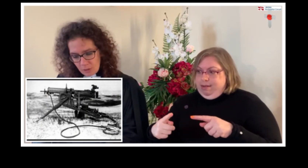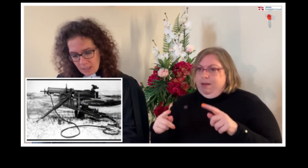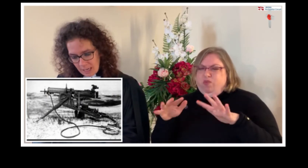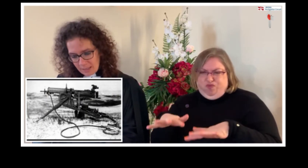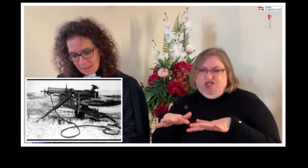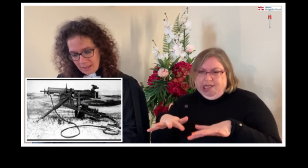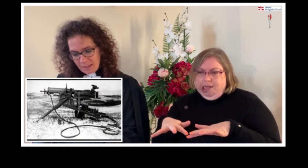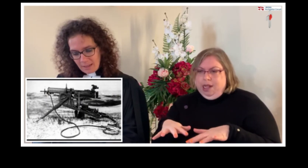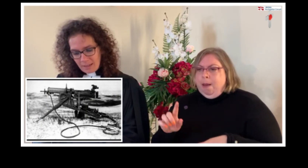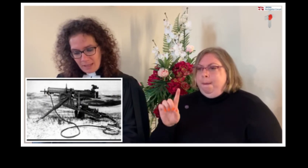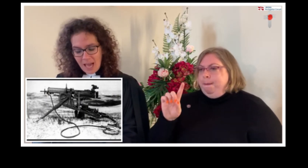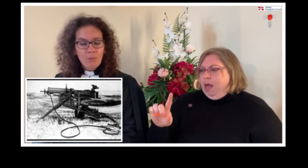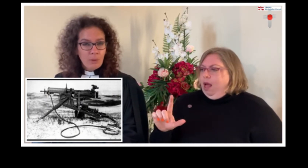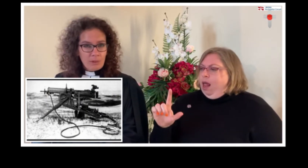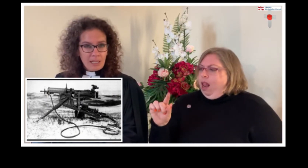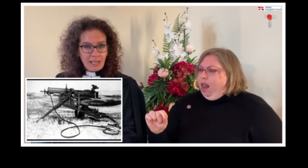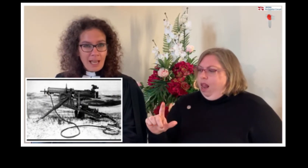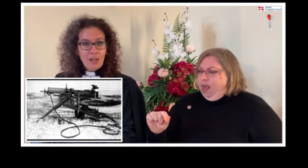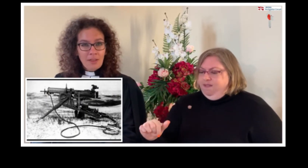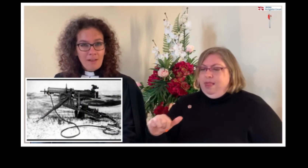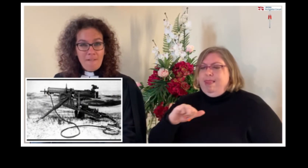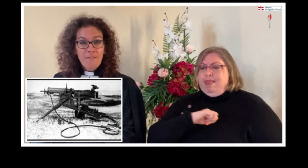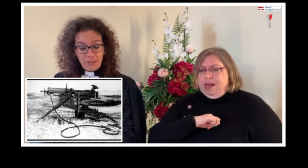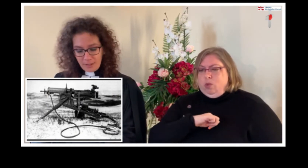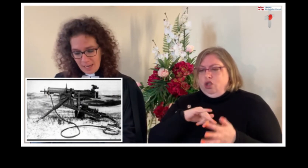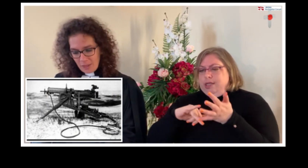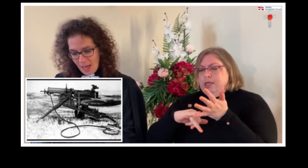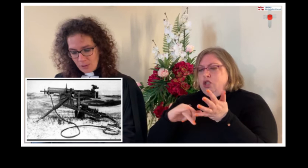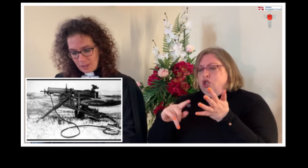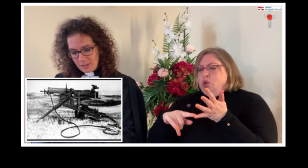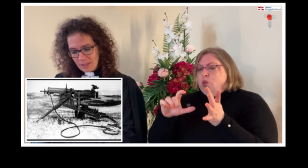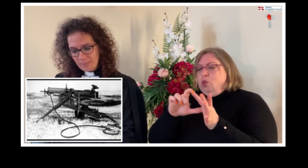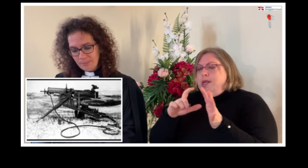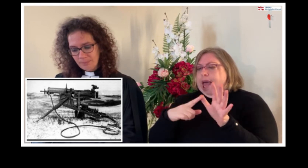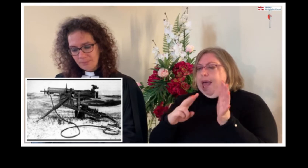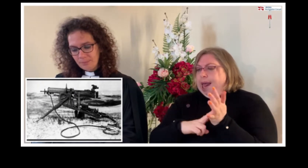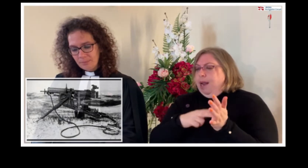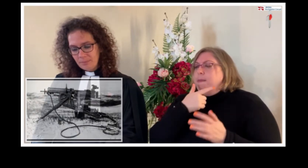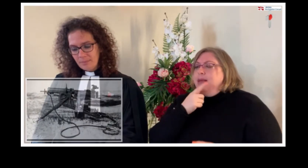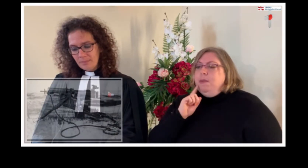11,000 Sudanese and wounding another 15,000.